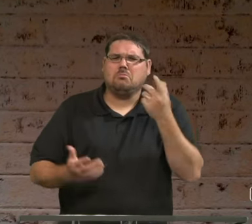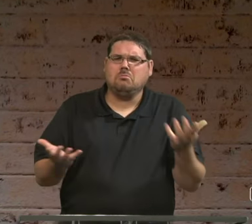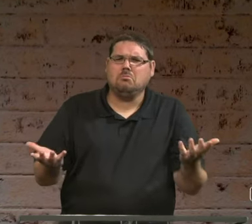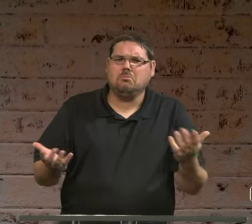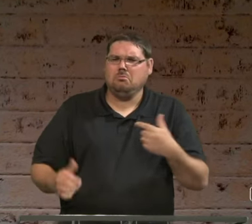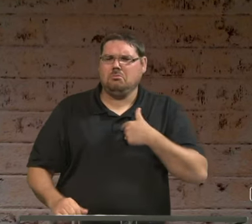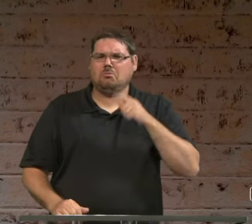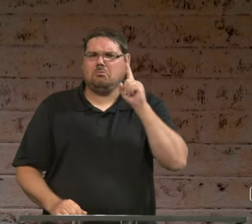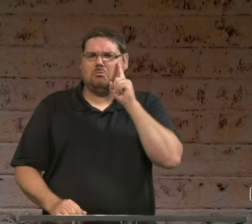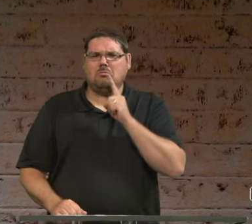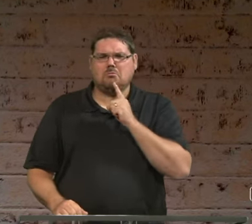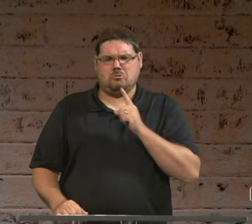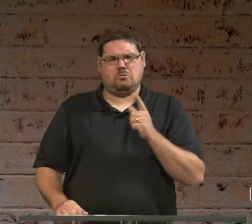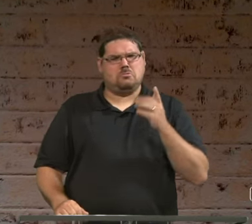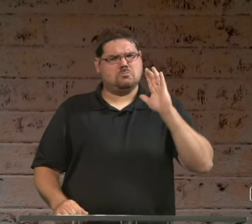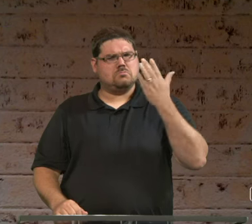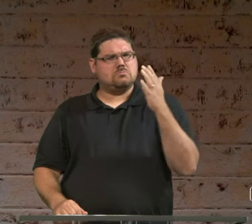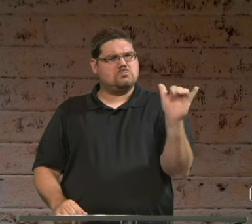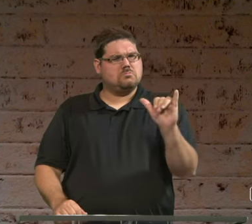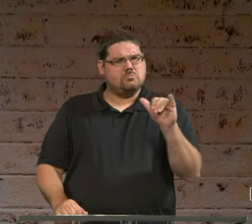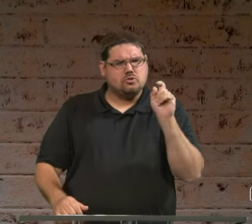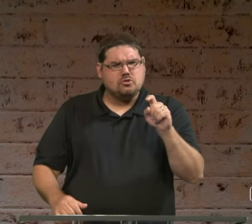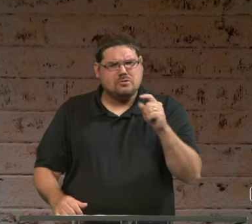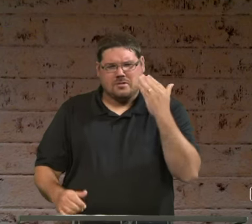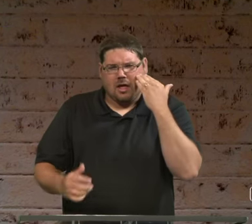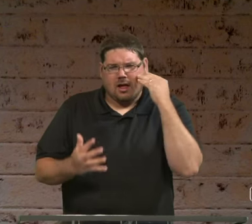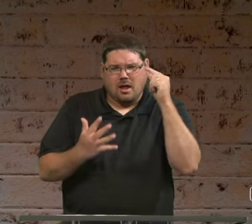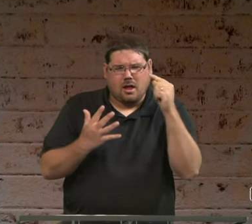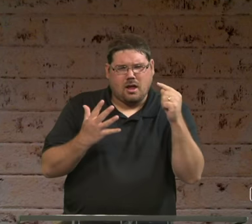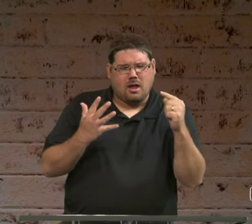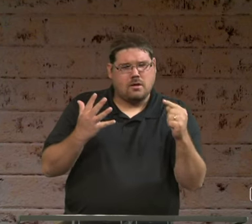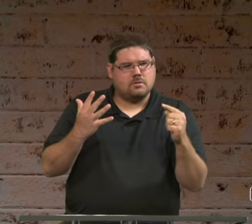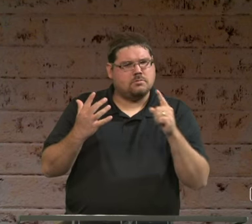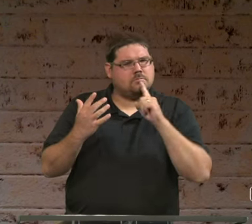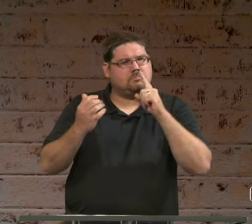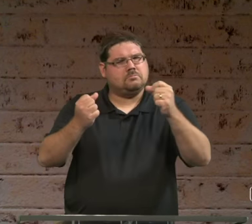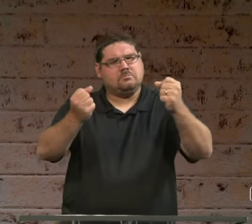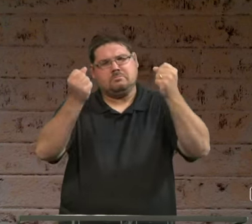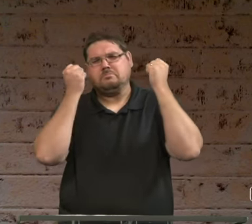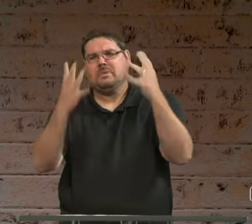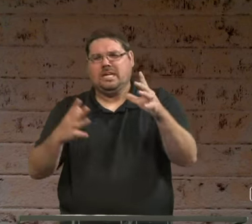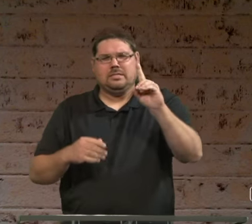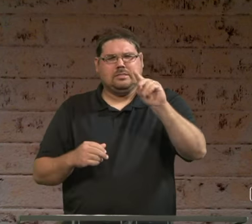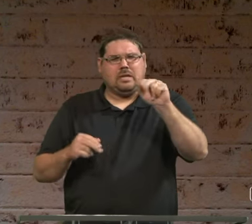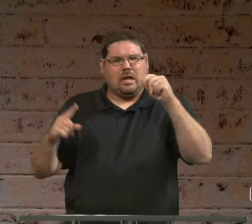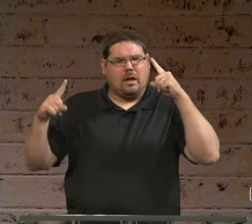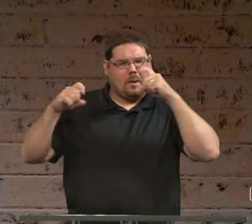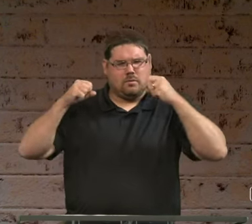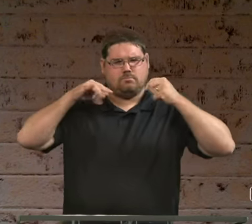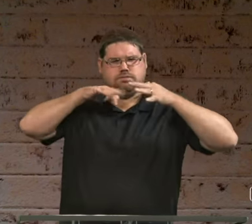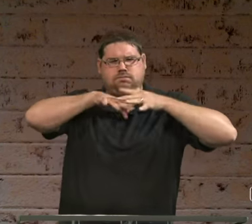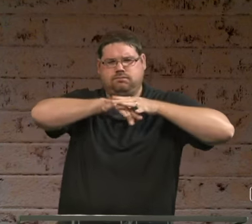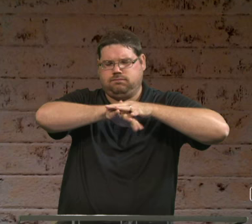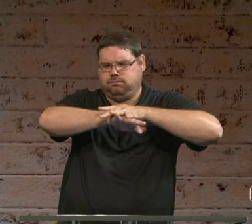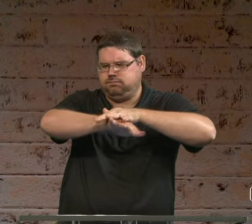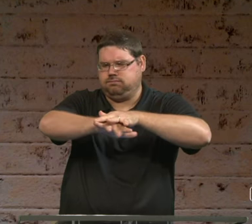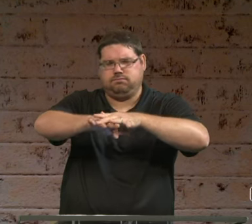sister who are hearing. But it seemed like they should have been deaf too, with all of that family history. But there's so